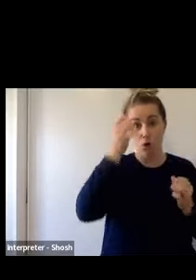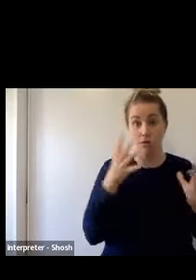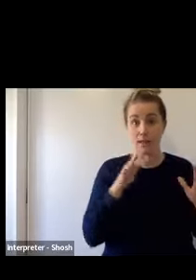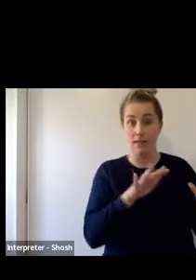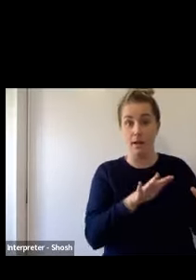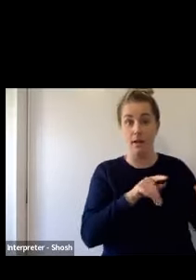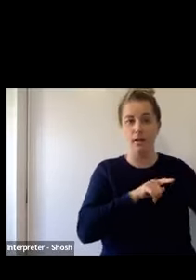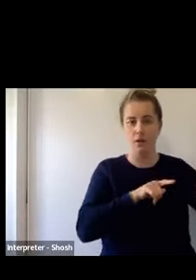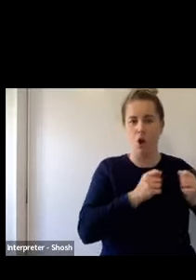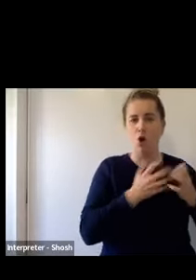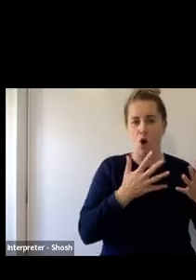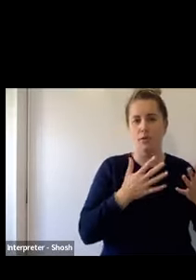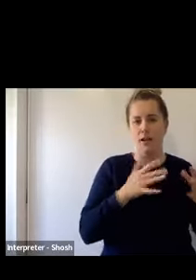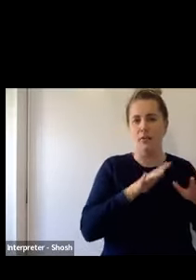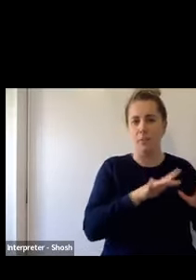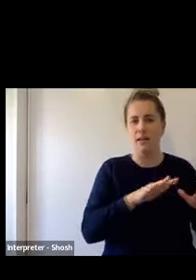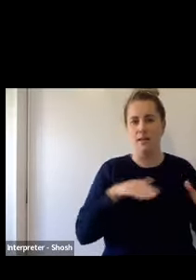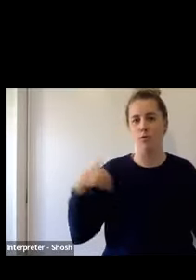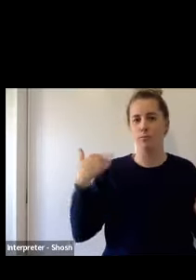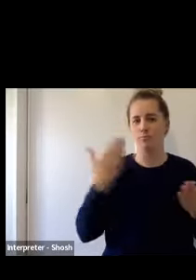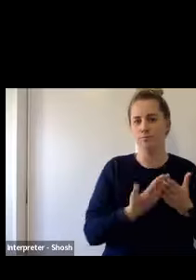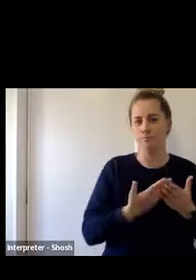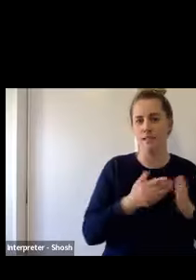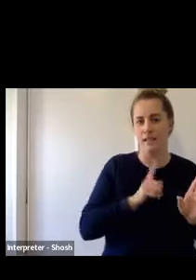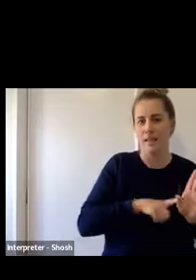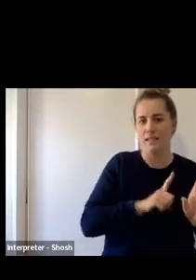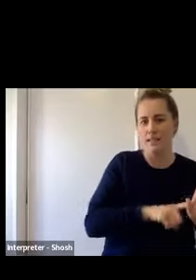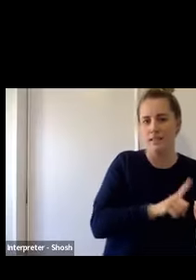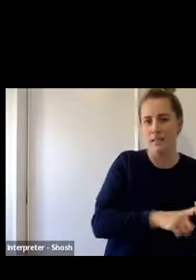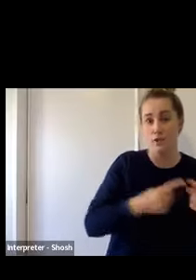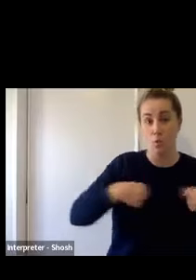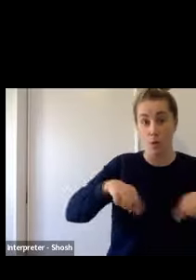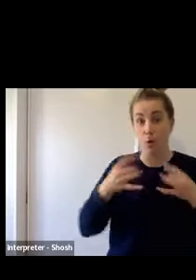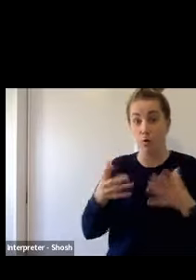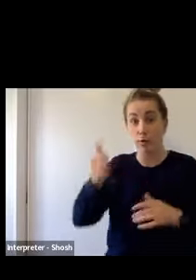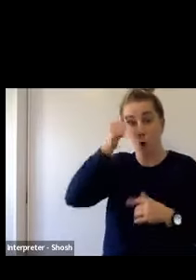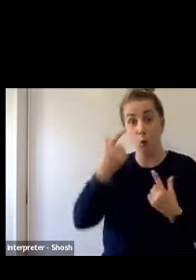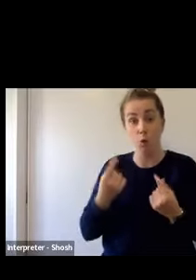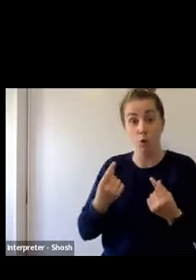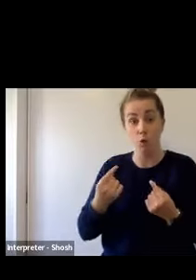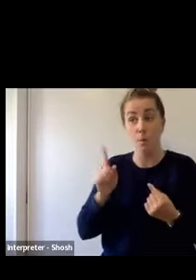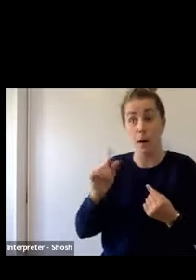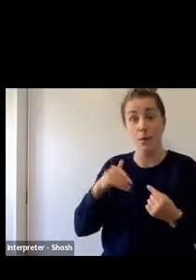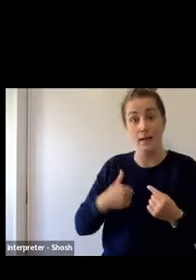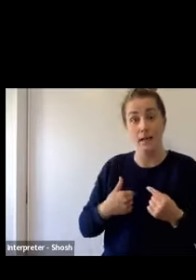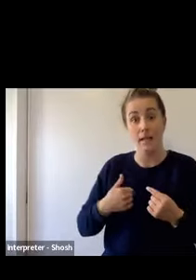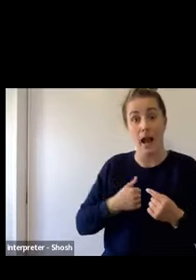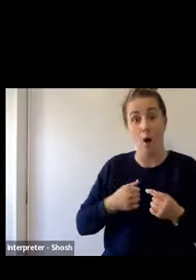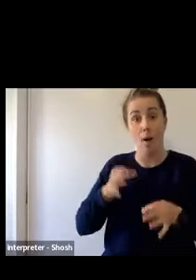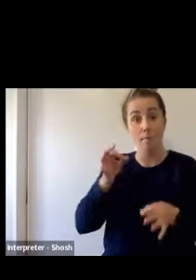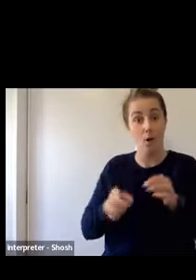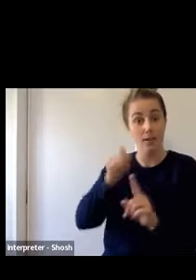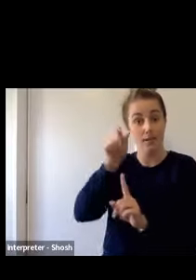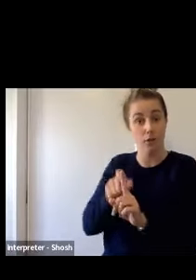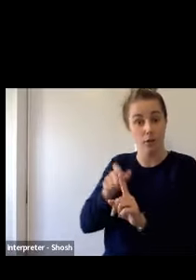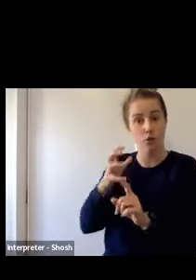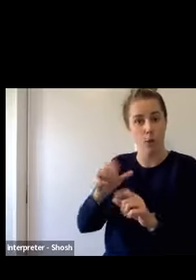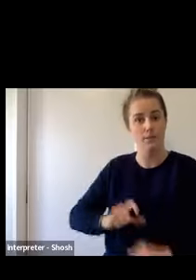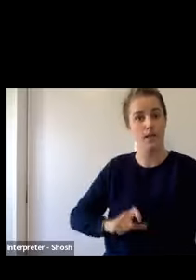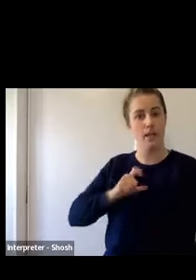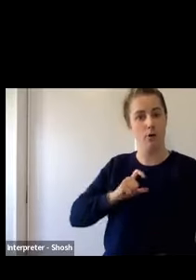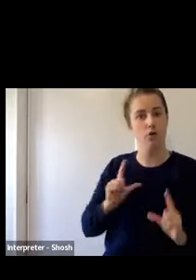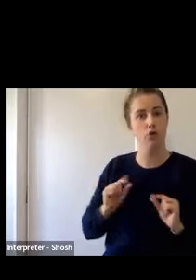has been present for decades. We already know what to do. We just need our politicians to have the courage to do it.